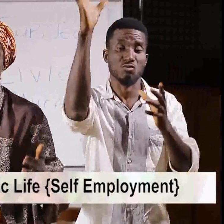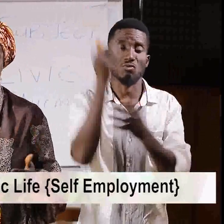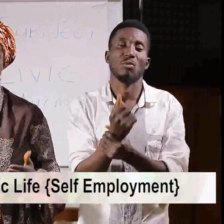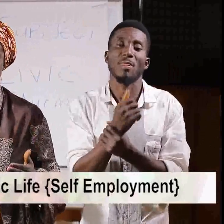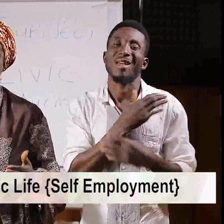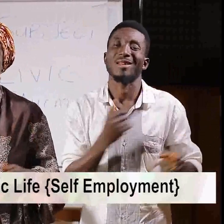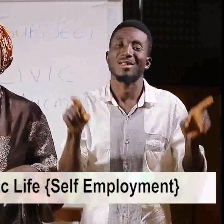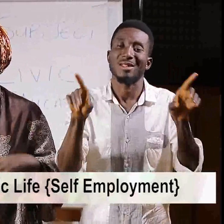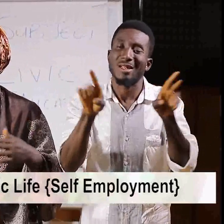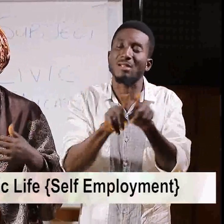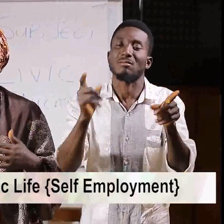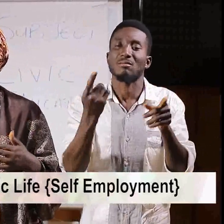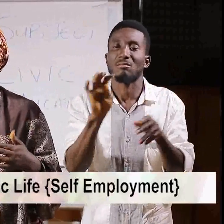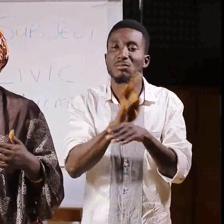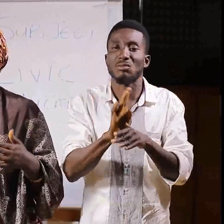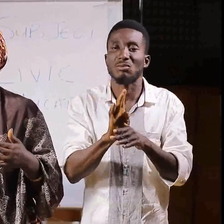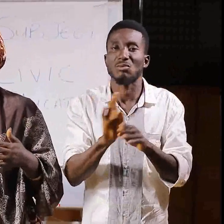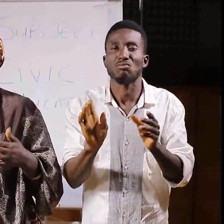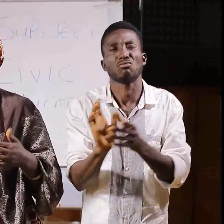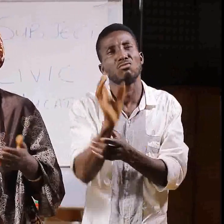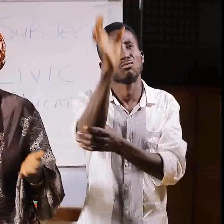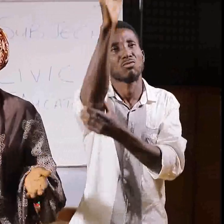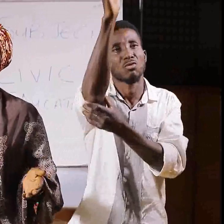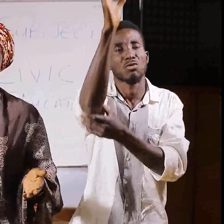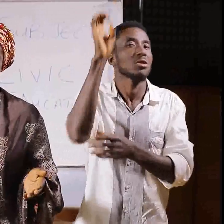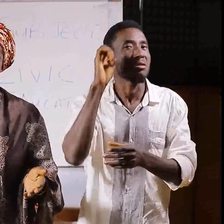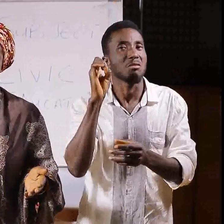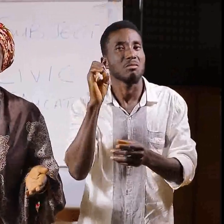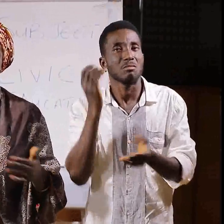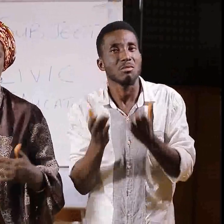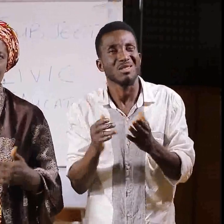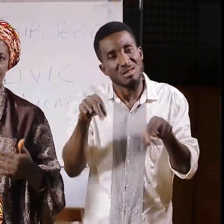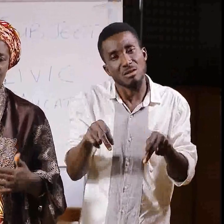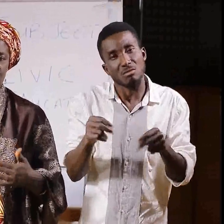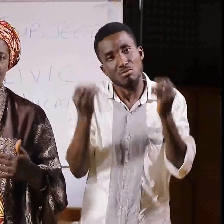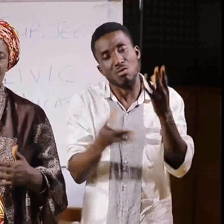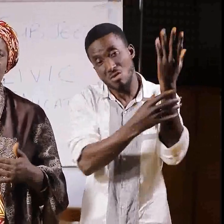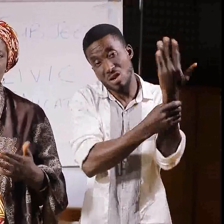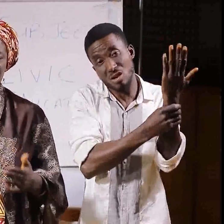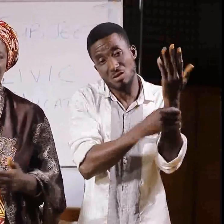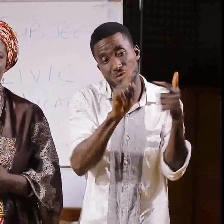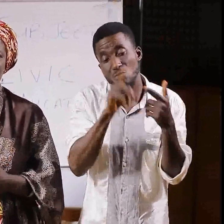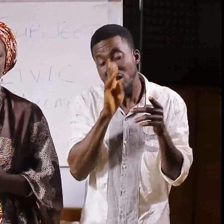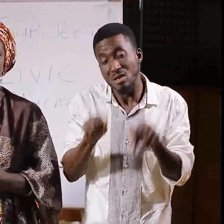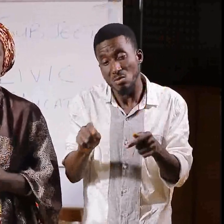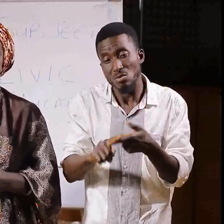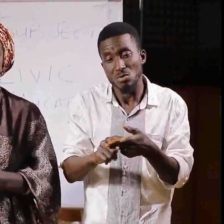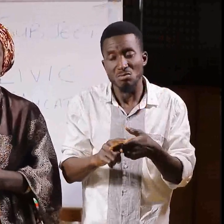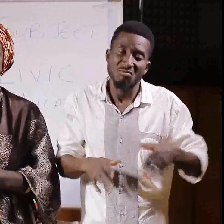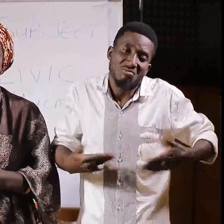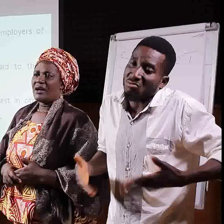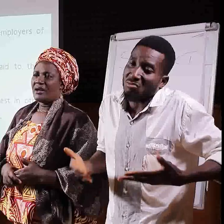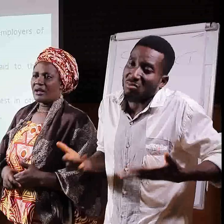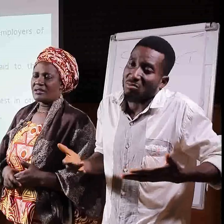business expands, he may need more hands to be able to satisfy